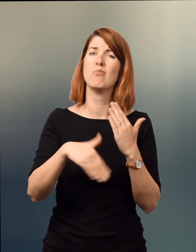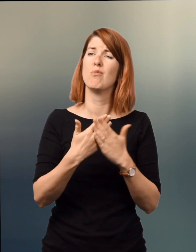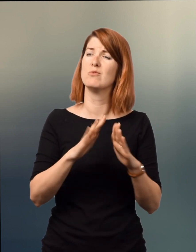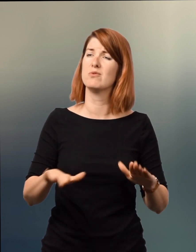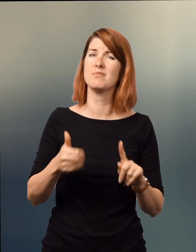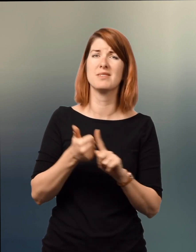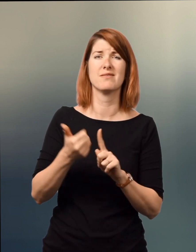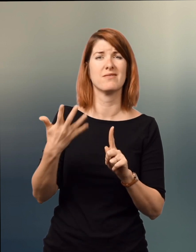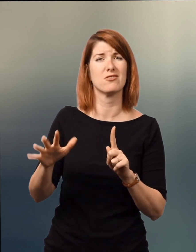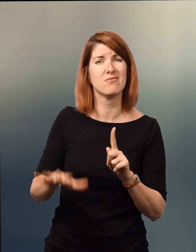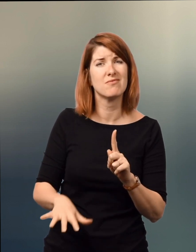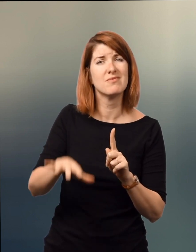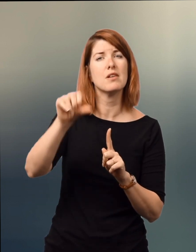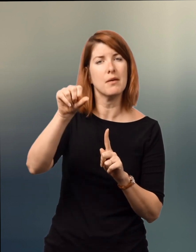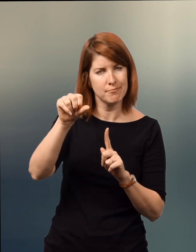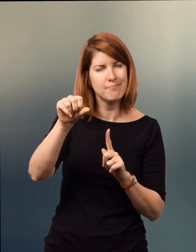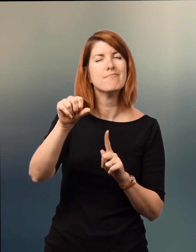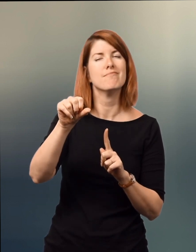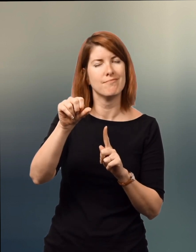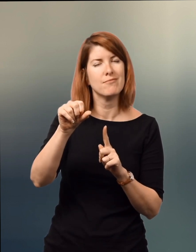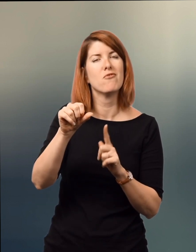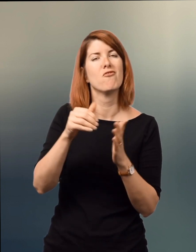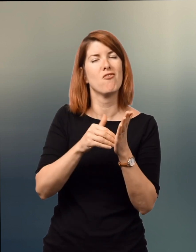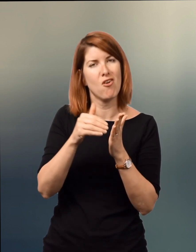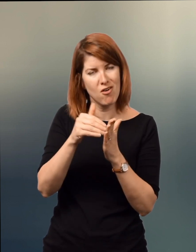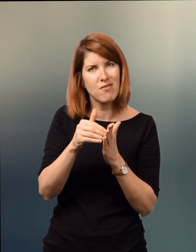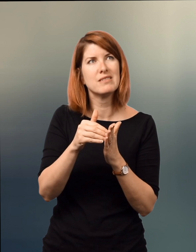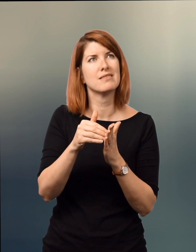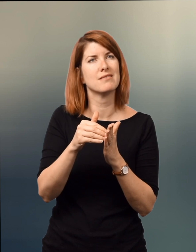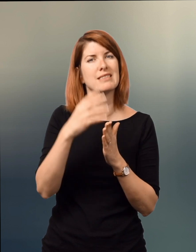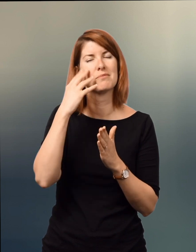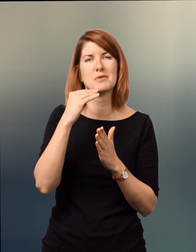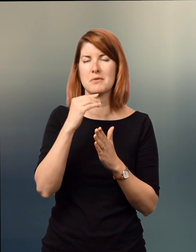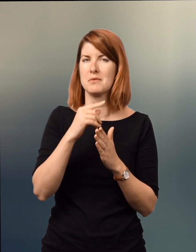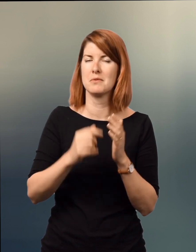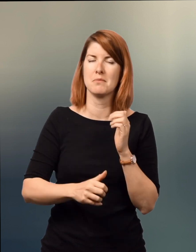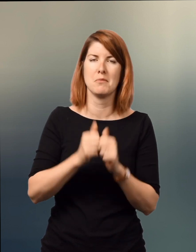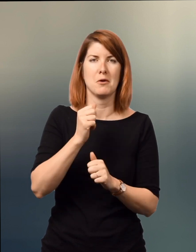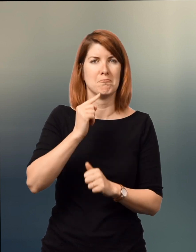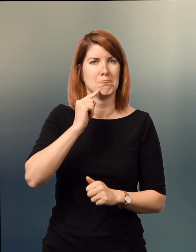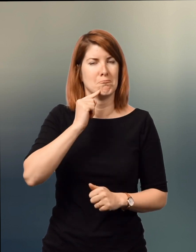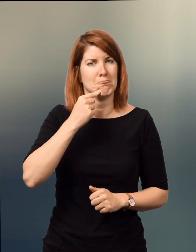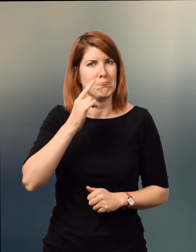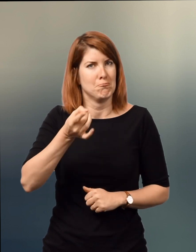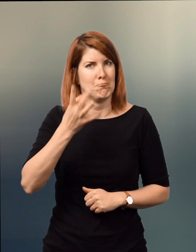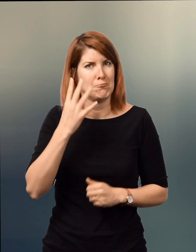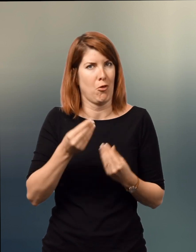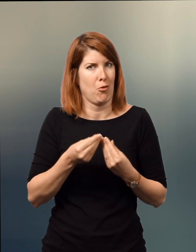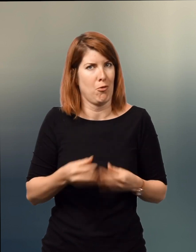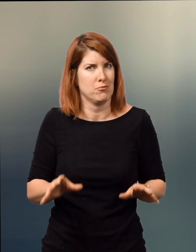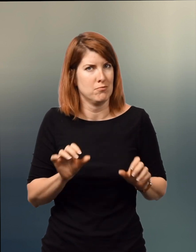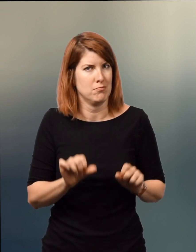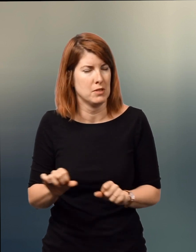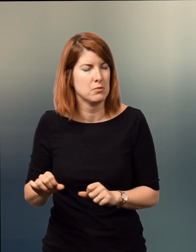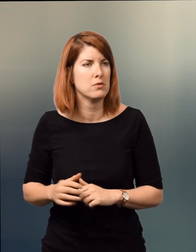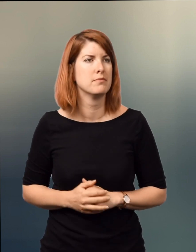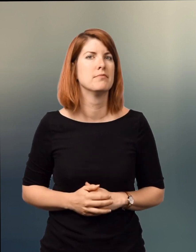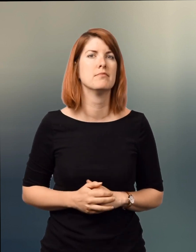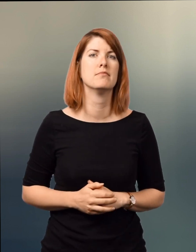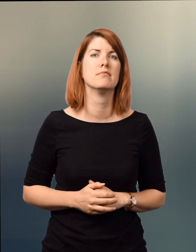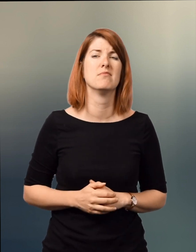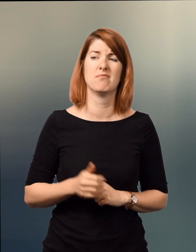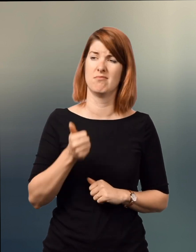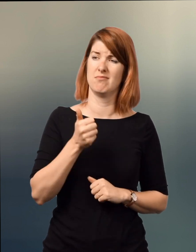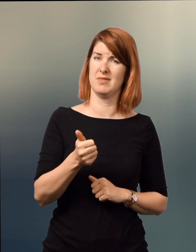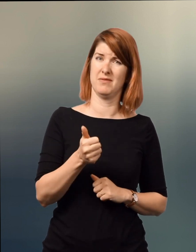All children who have been adopted have most often experienced arguably the most significant loss a person can experience.